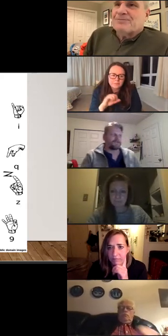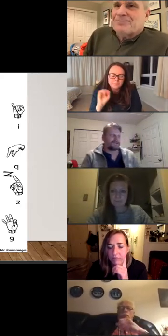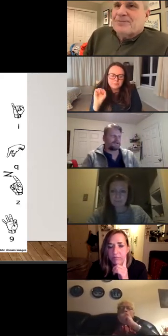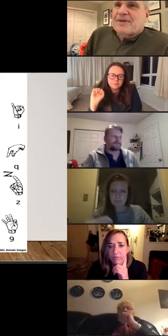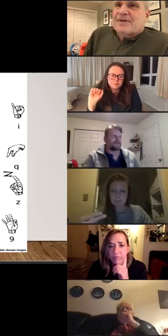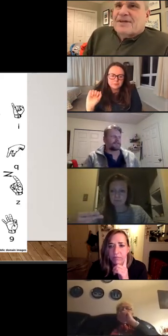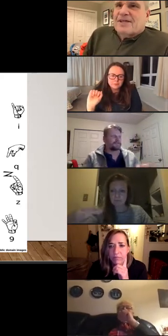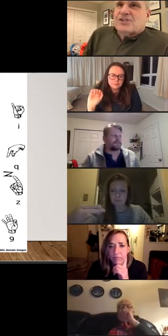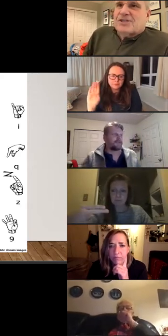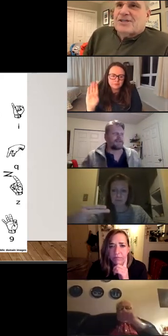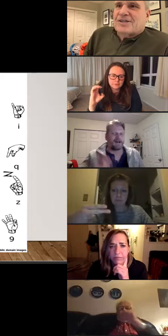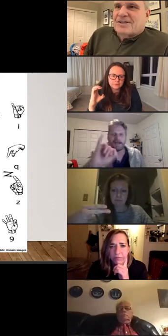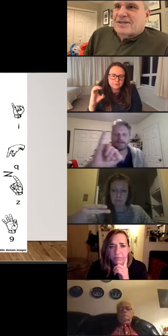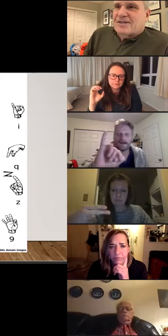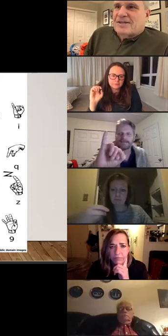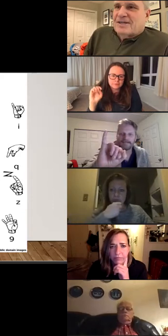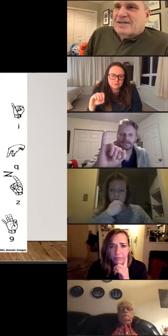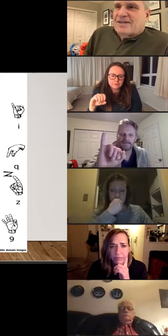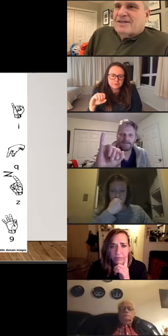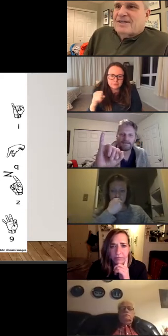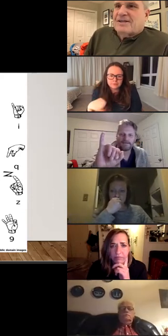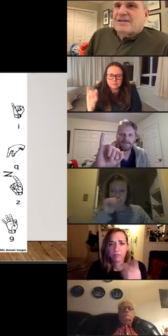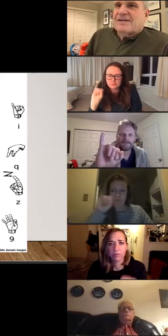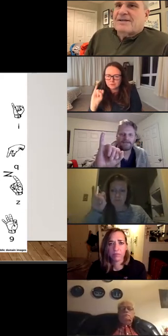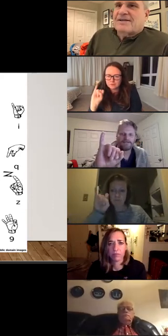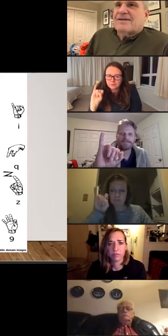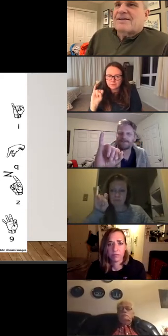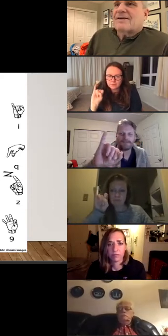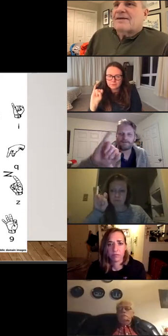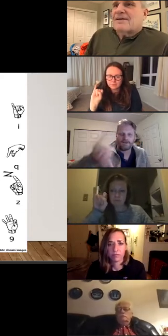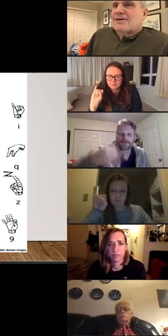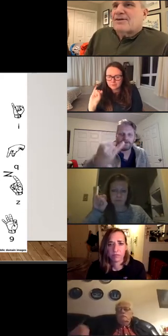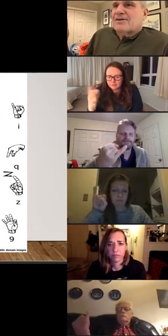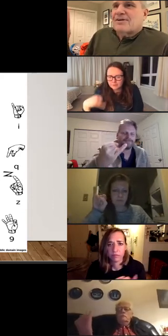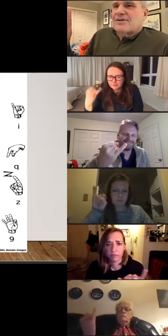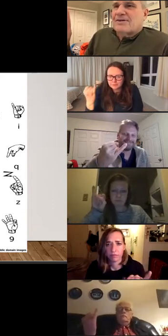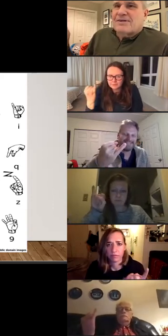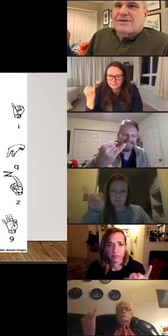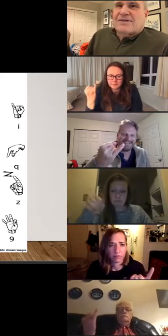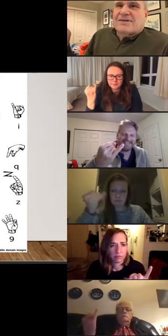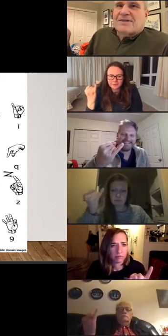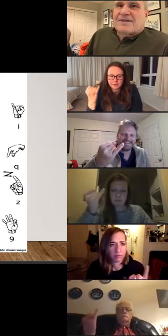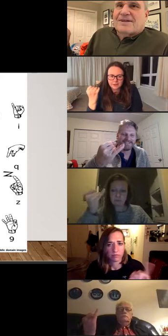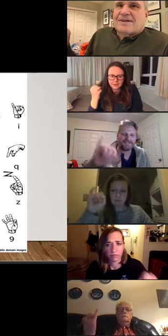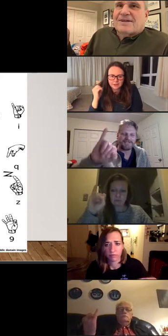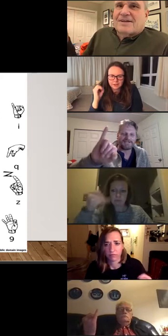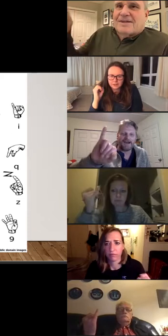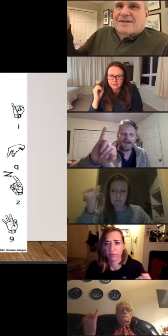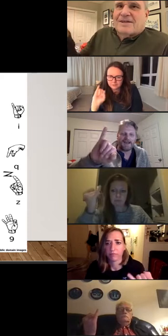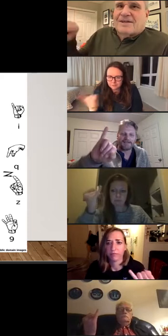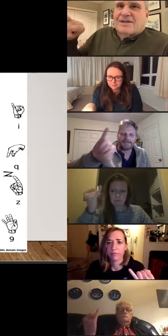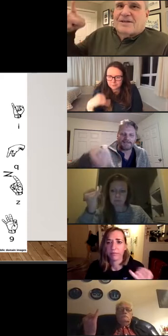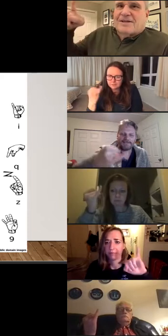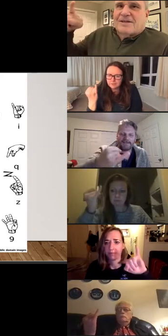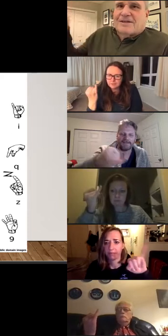kind of depends on the letter. Anyways, let's pick back up at I. I's an easy one. J is my favorite one. So J is just